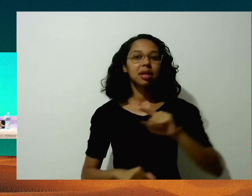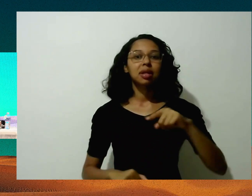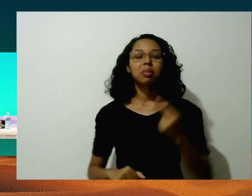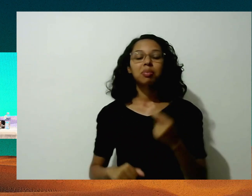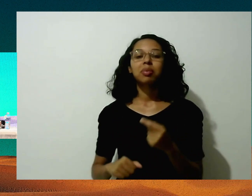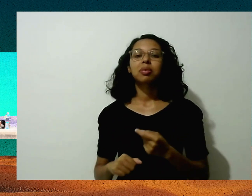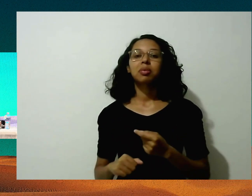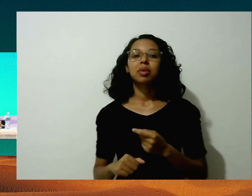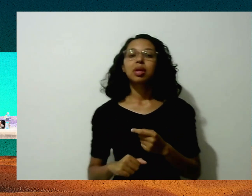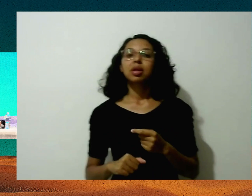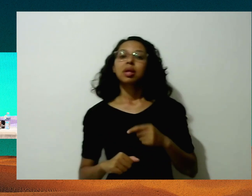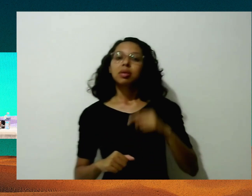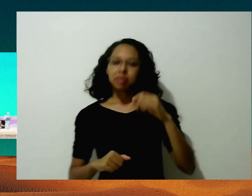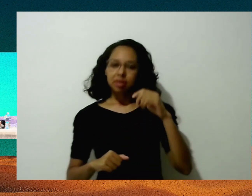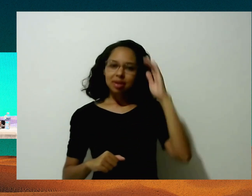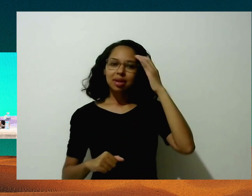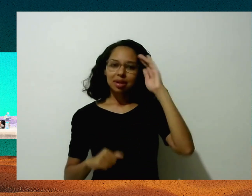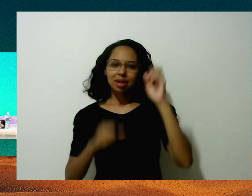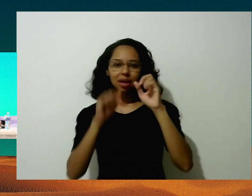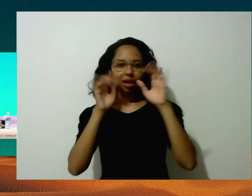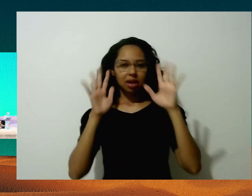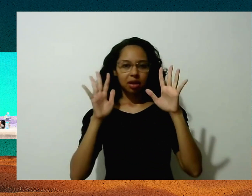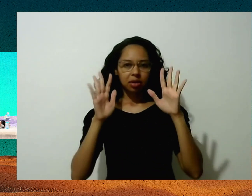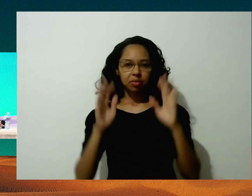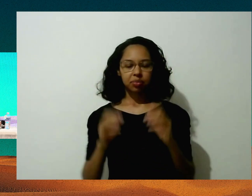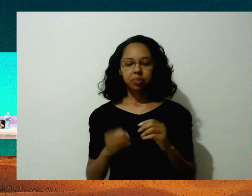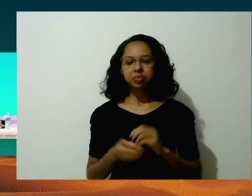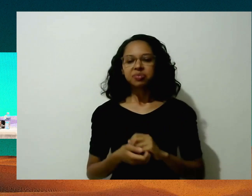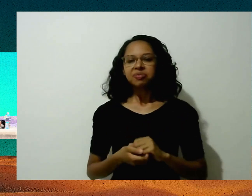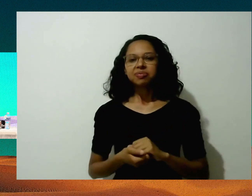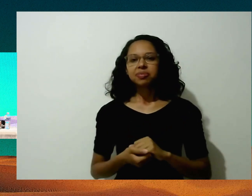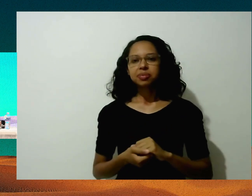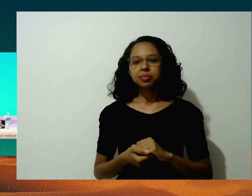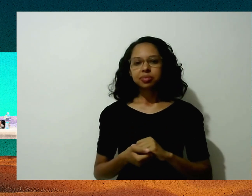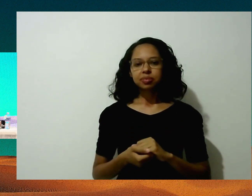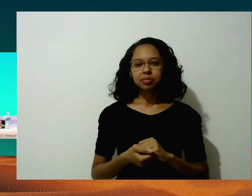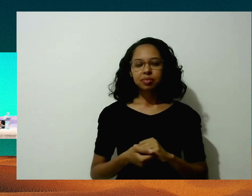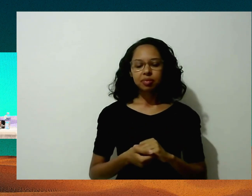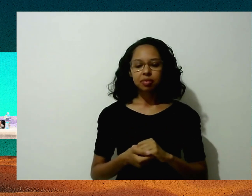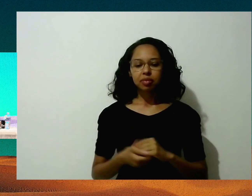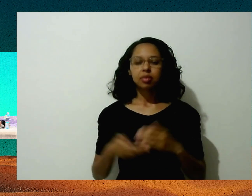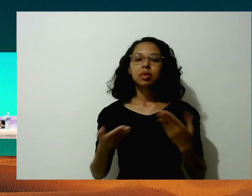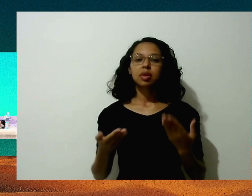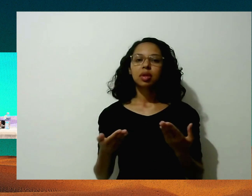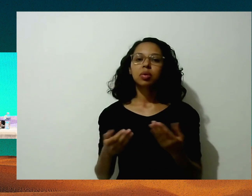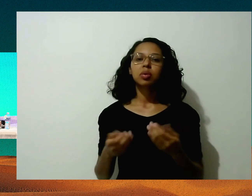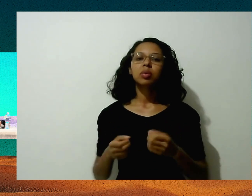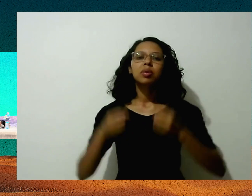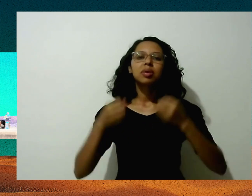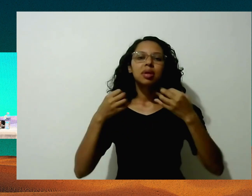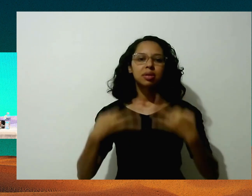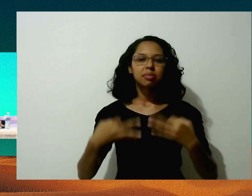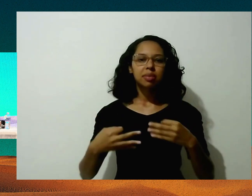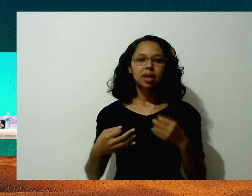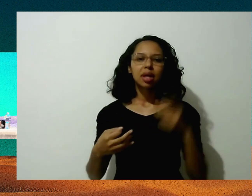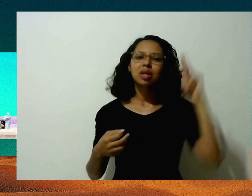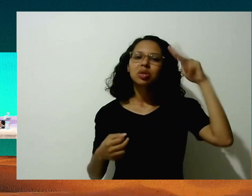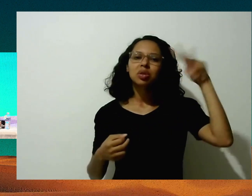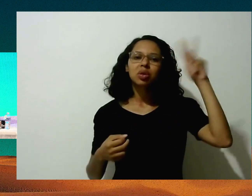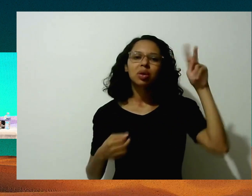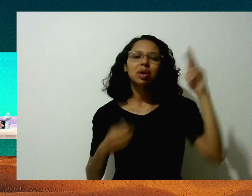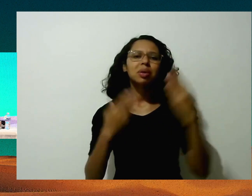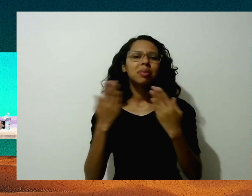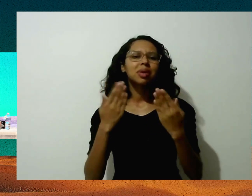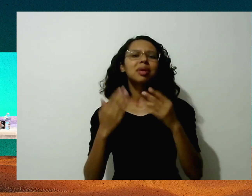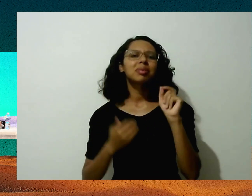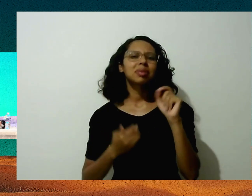will not understand this with natural eyes. Irmãos, aqui está descrevendo justamente esses dois caminhos. Saints,